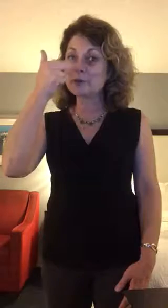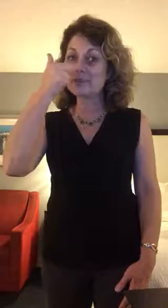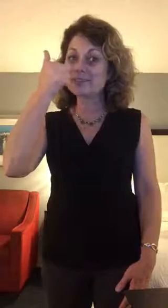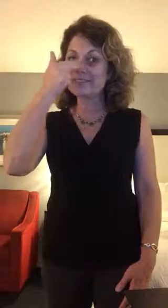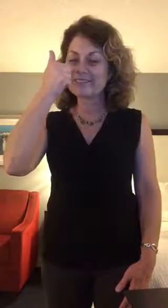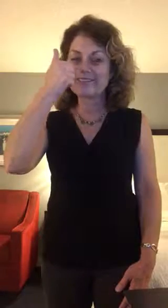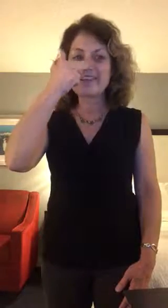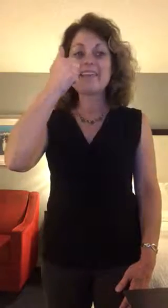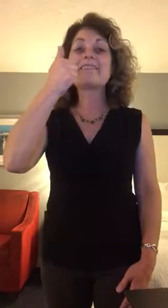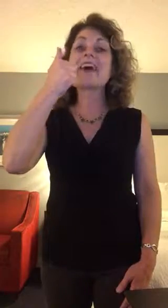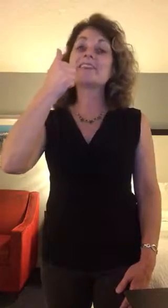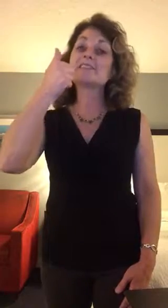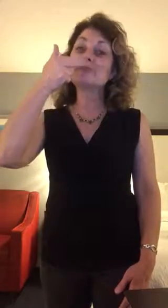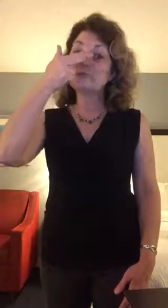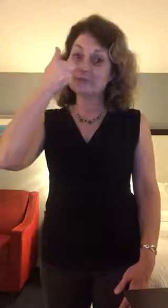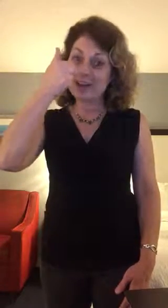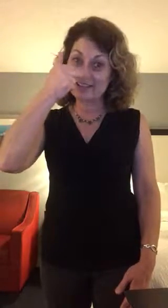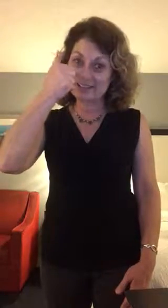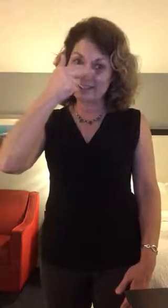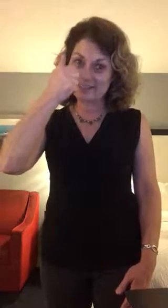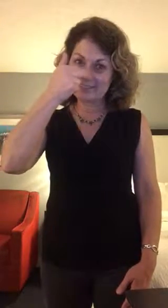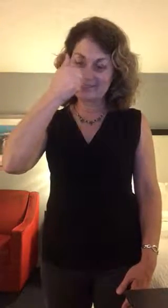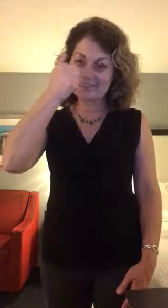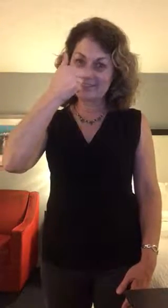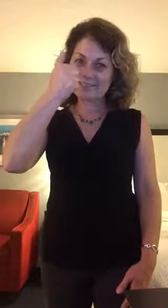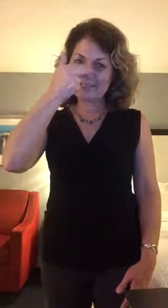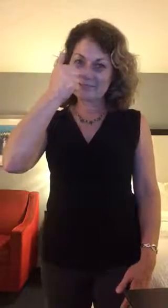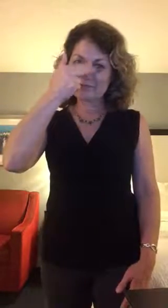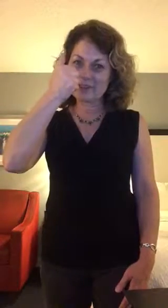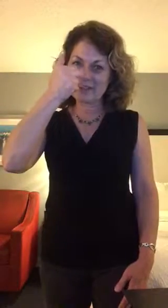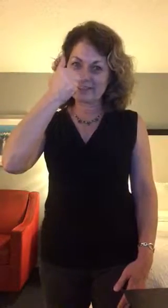nose. That's funny. Funny.